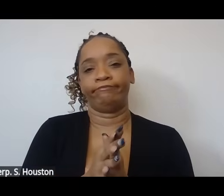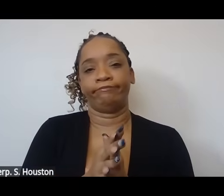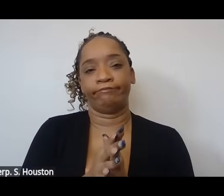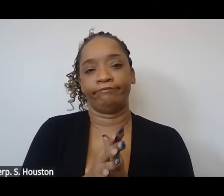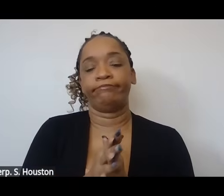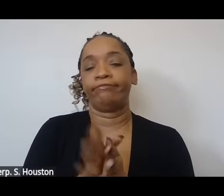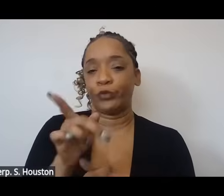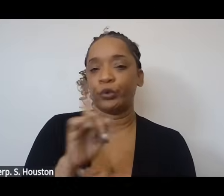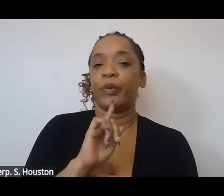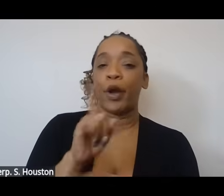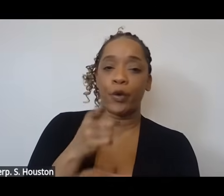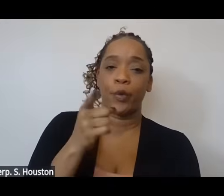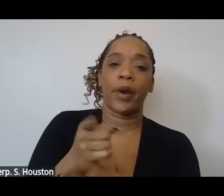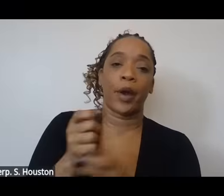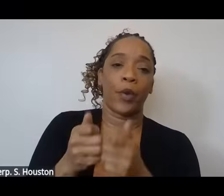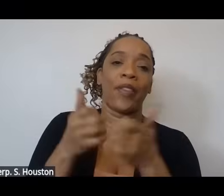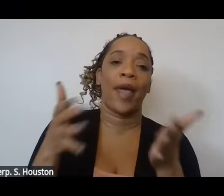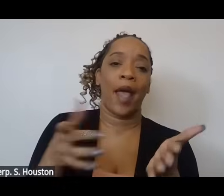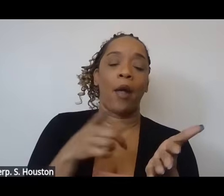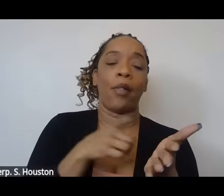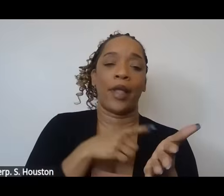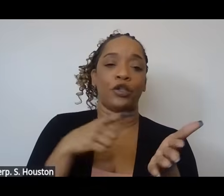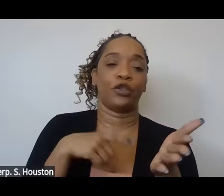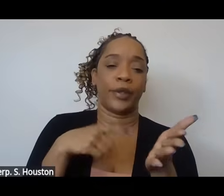without legislation. That comes up later in the meeting.